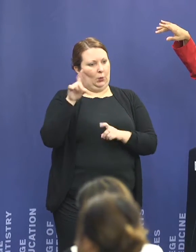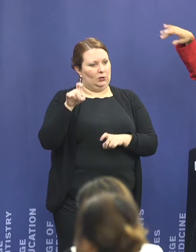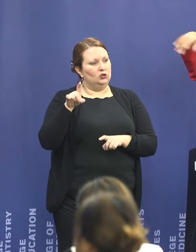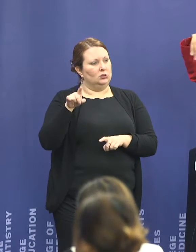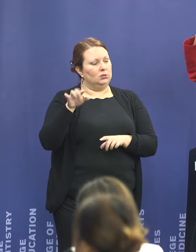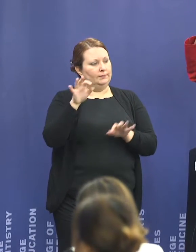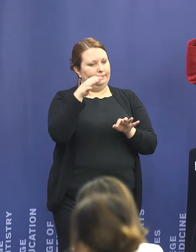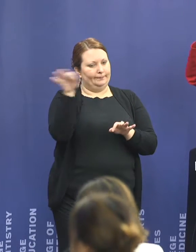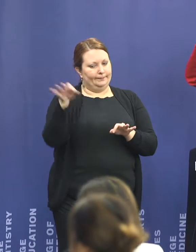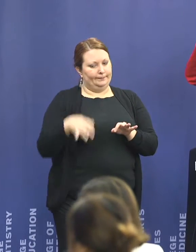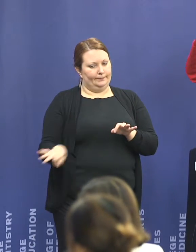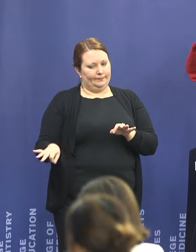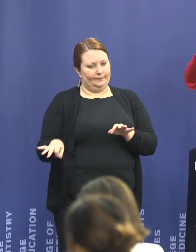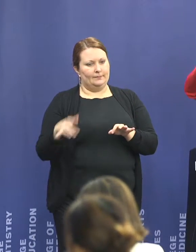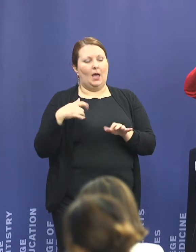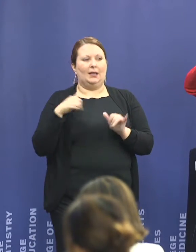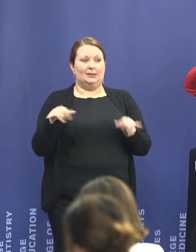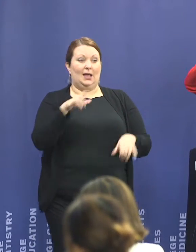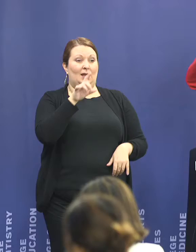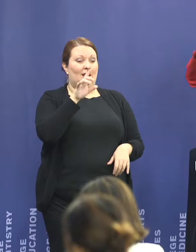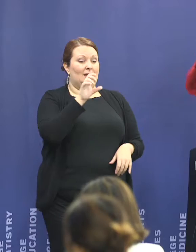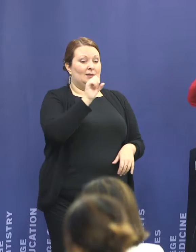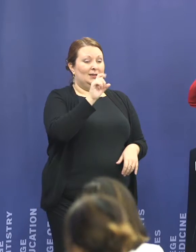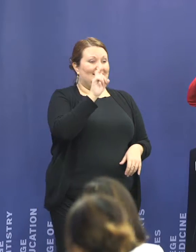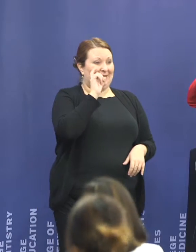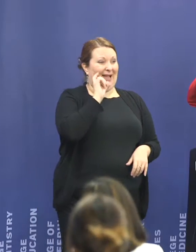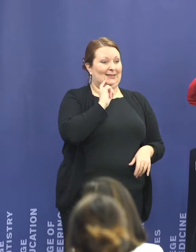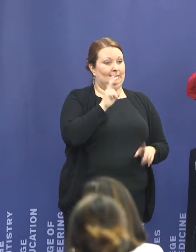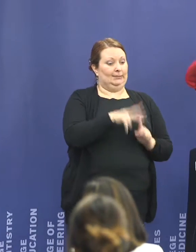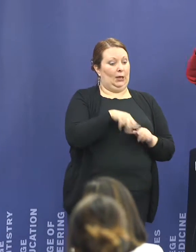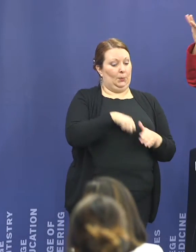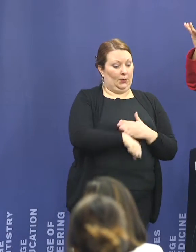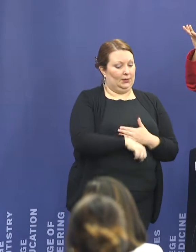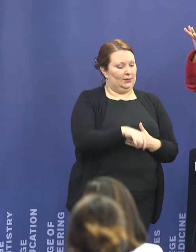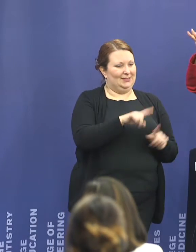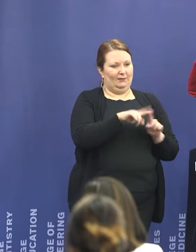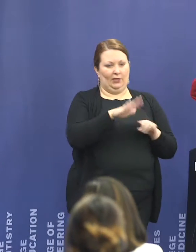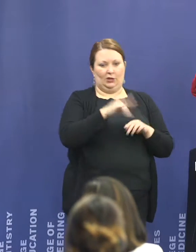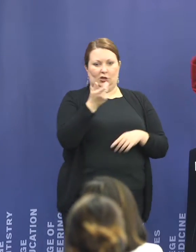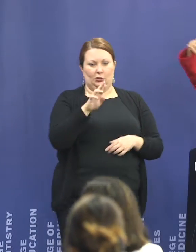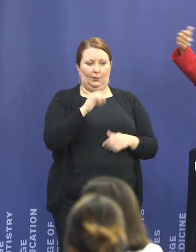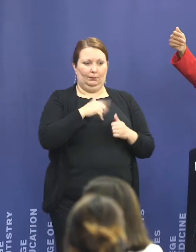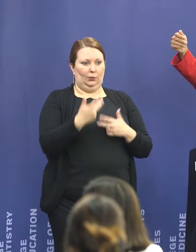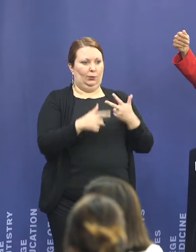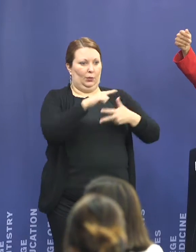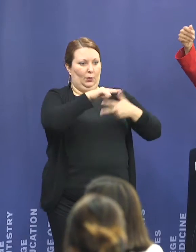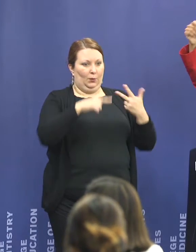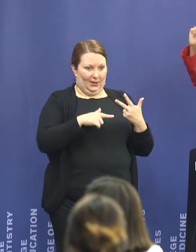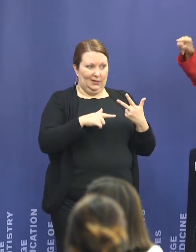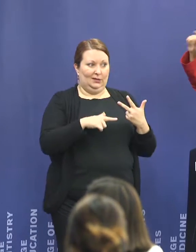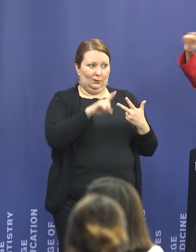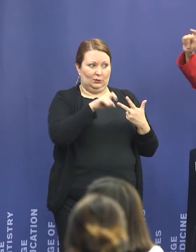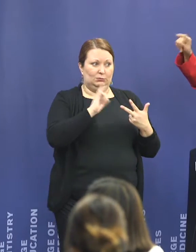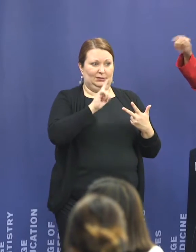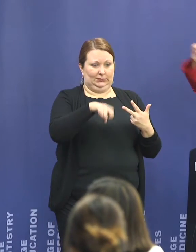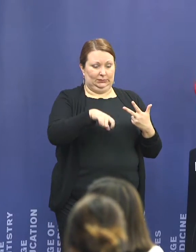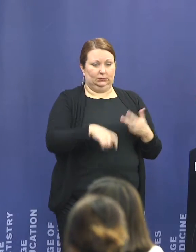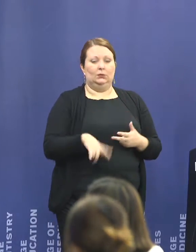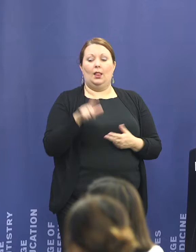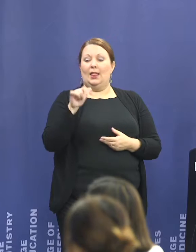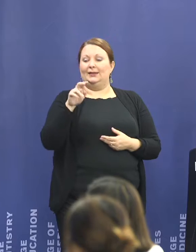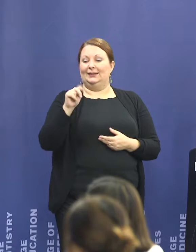on that, right? And I could say sex assigned at birth is not the same as your gender either, so probably three questions are necessary. Will